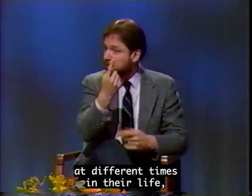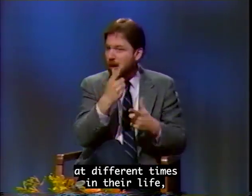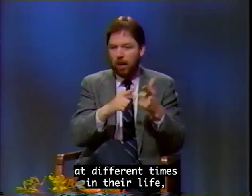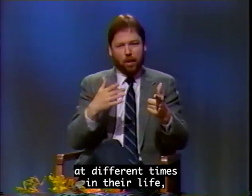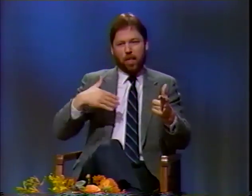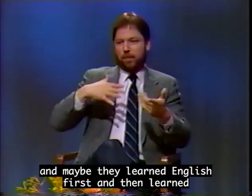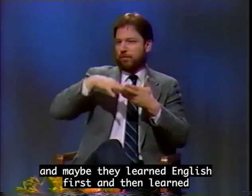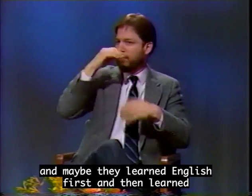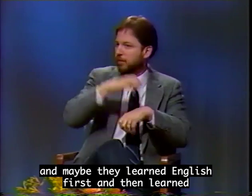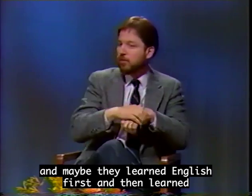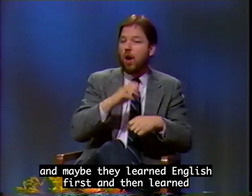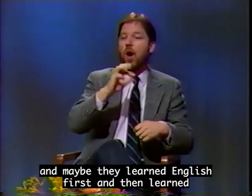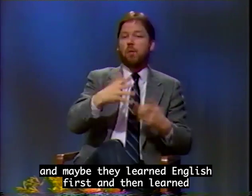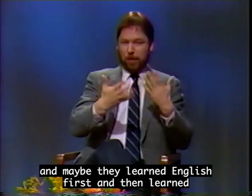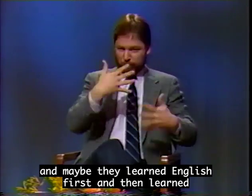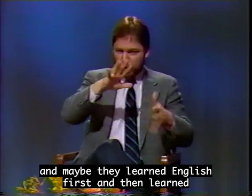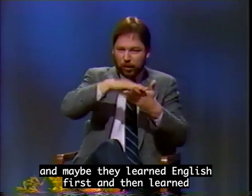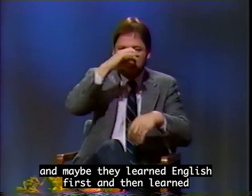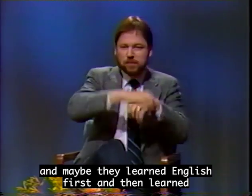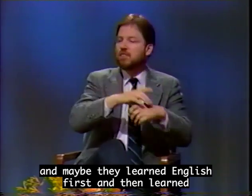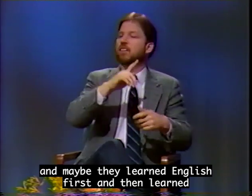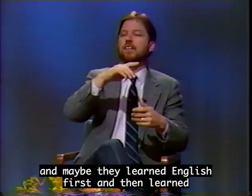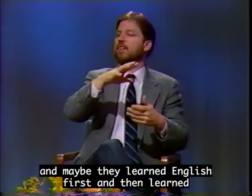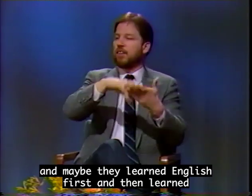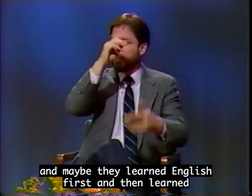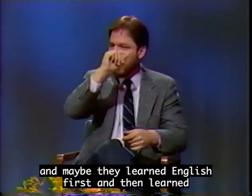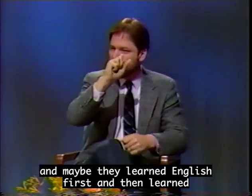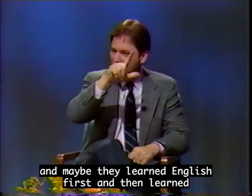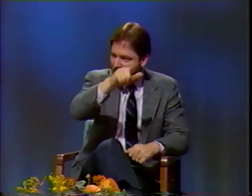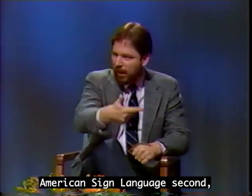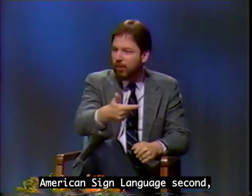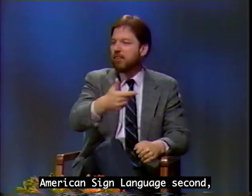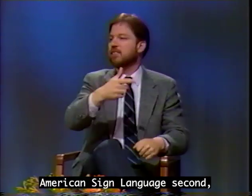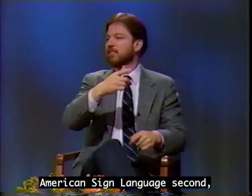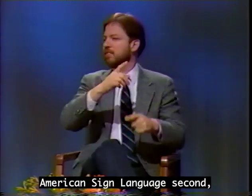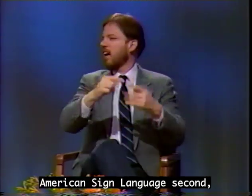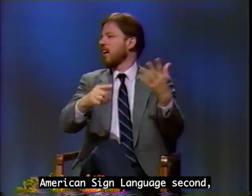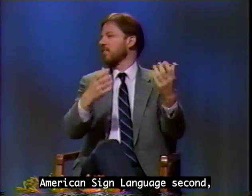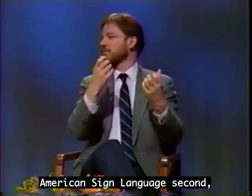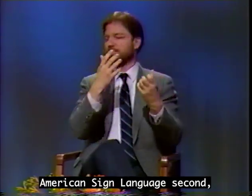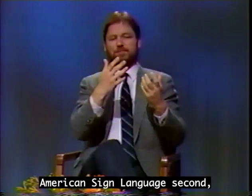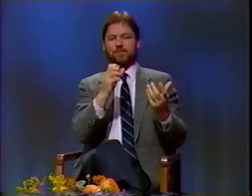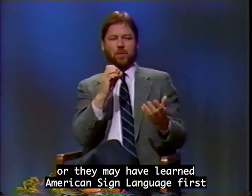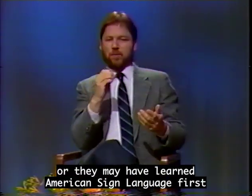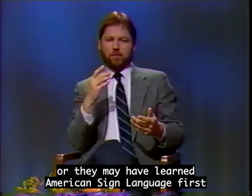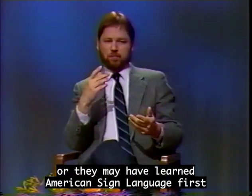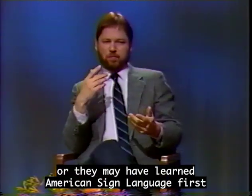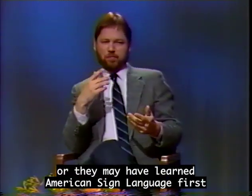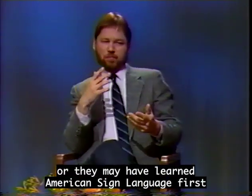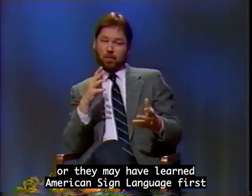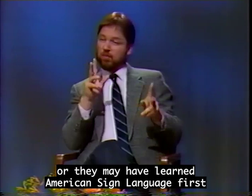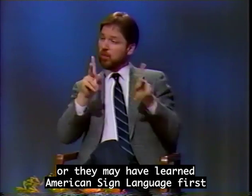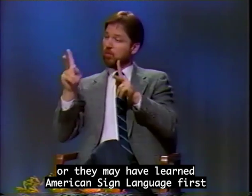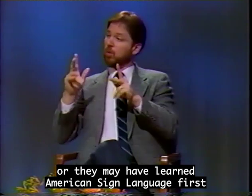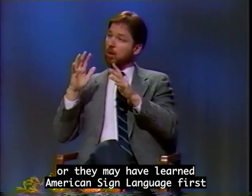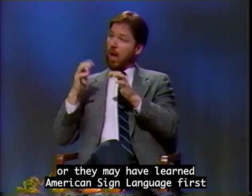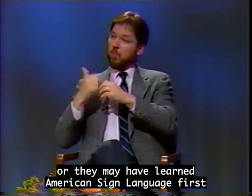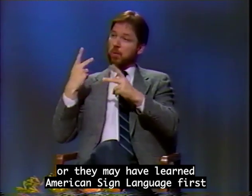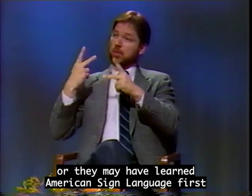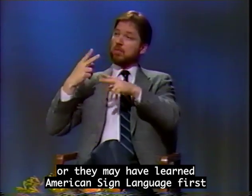life, and maybe they learned English first and then learned American Sign Language second, or they may have learned American Sign Language